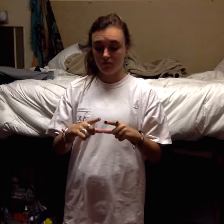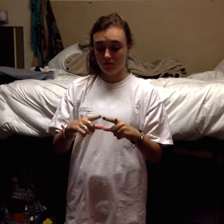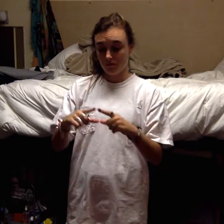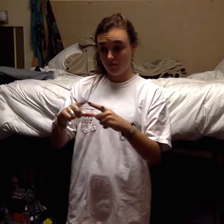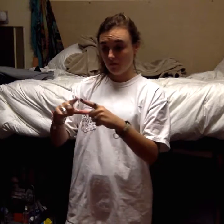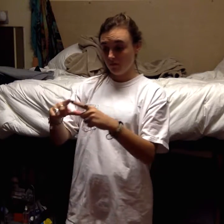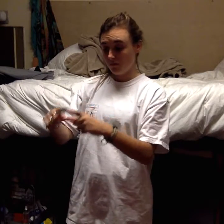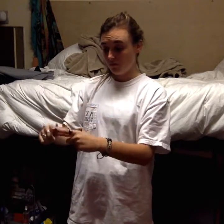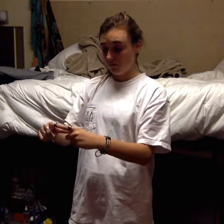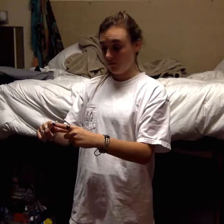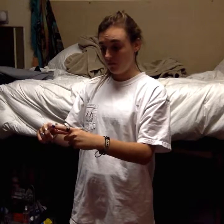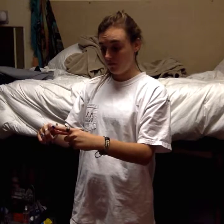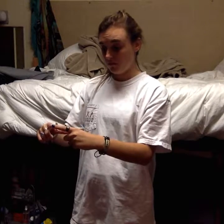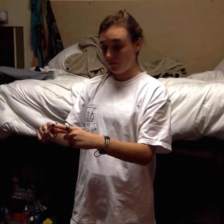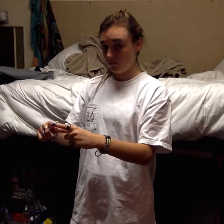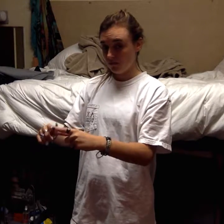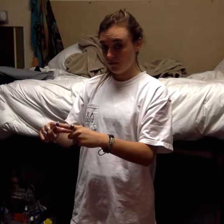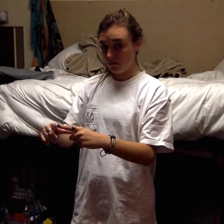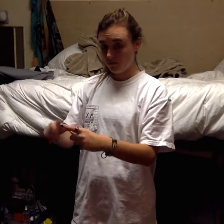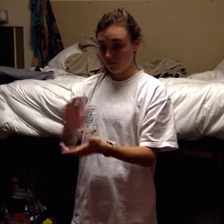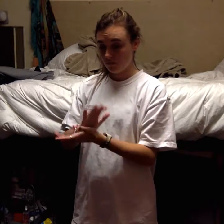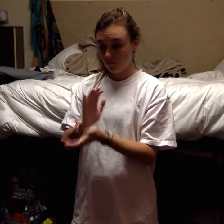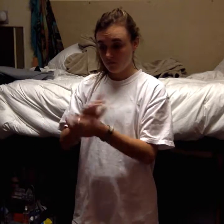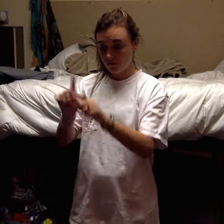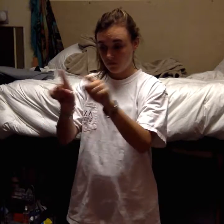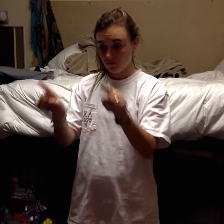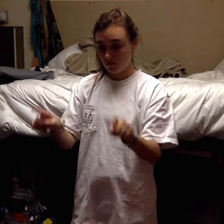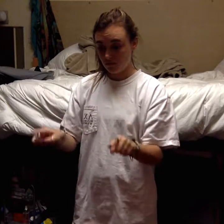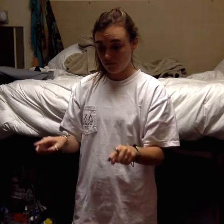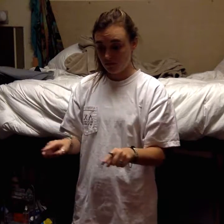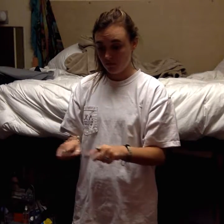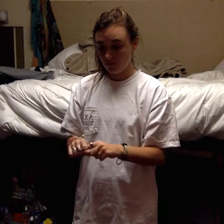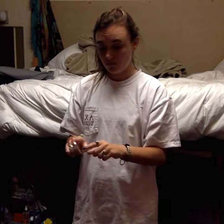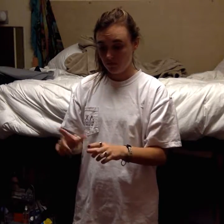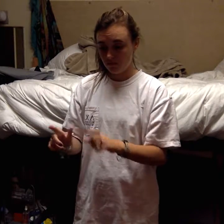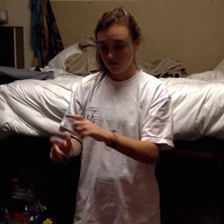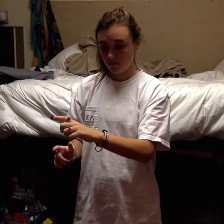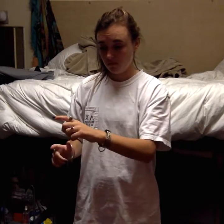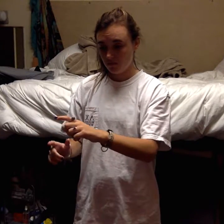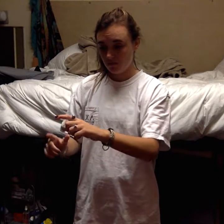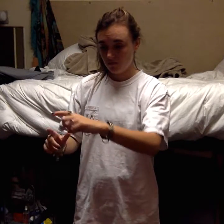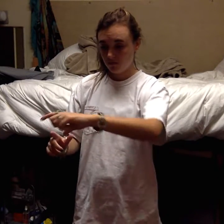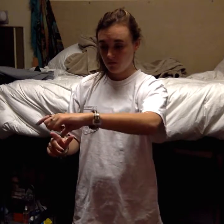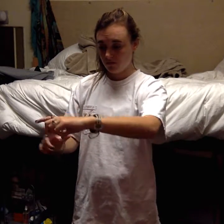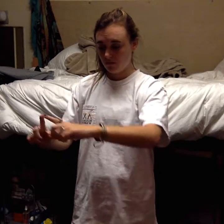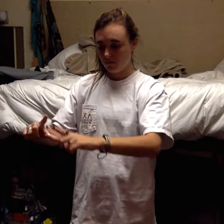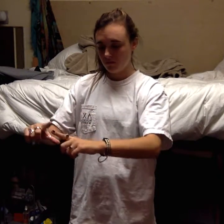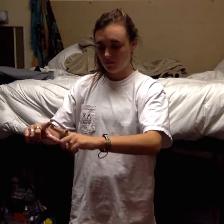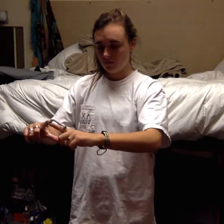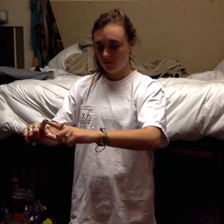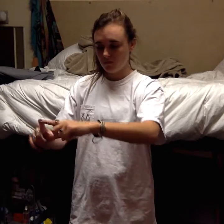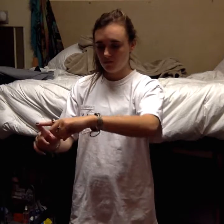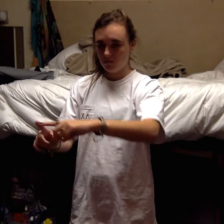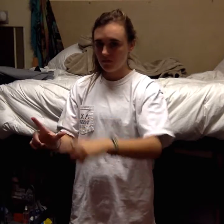please. Just like that. Put it underneath where I've written above eye level.